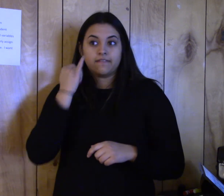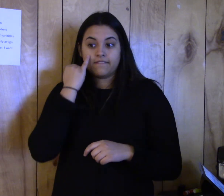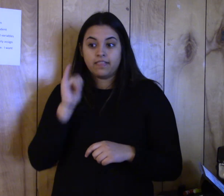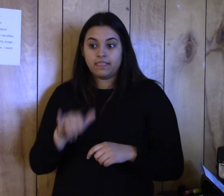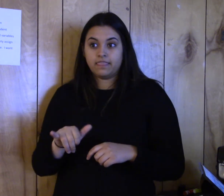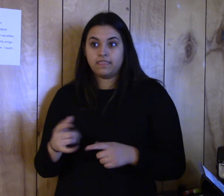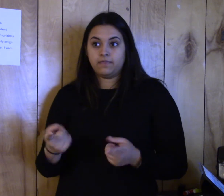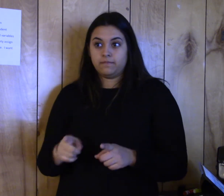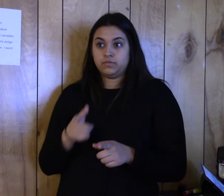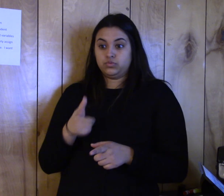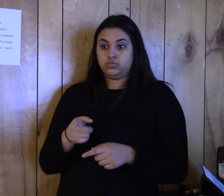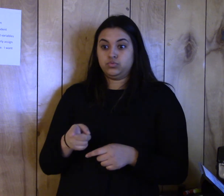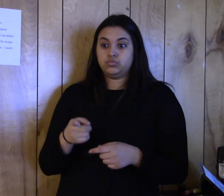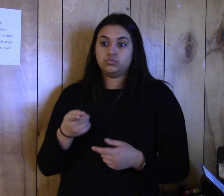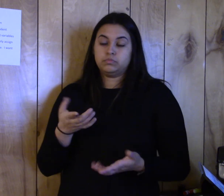hunting.